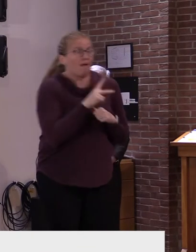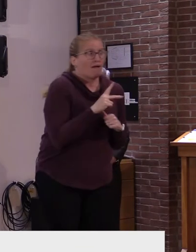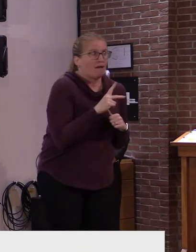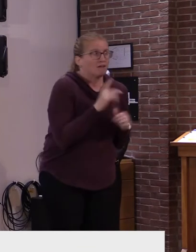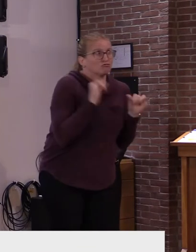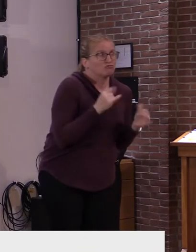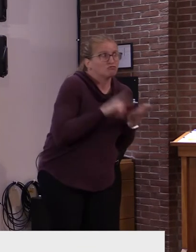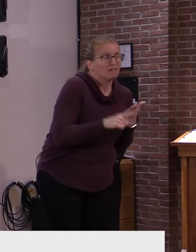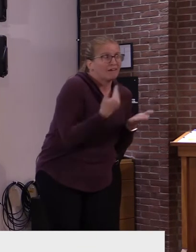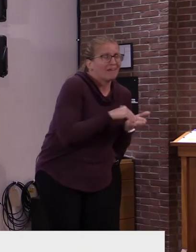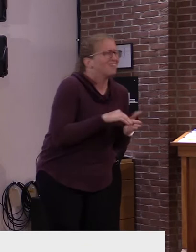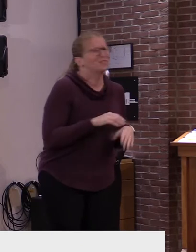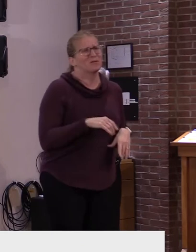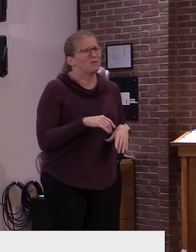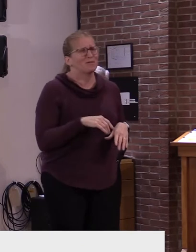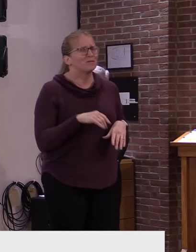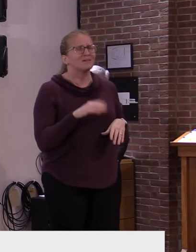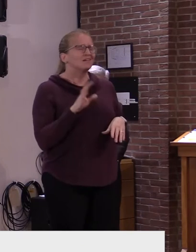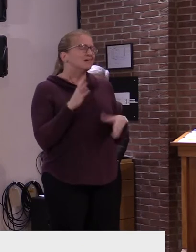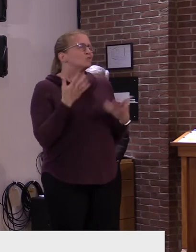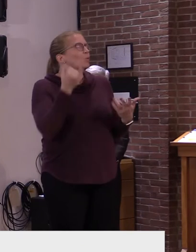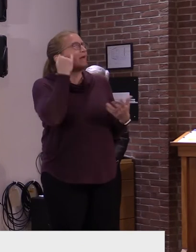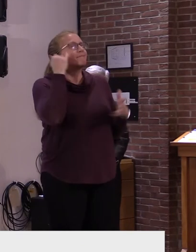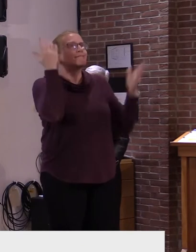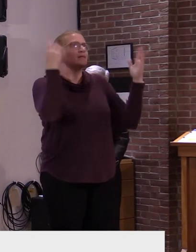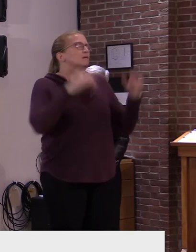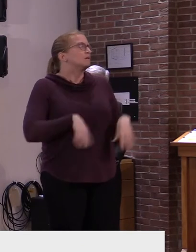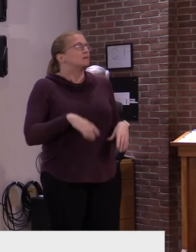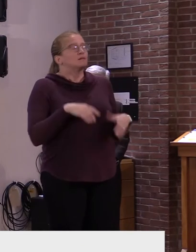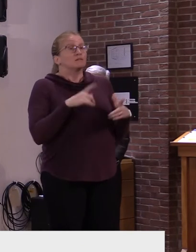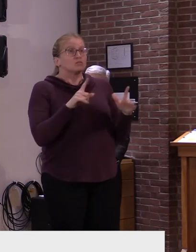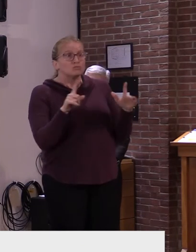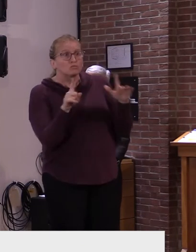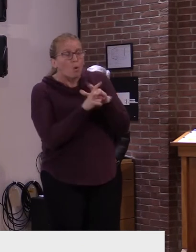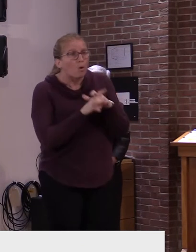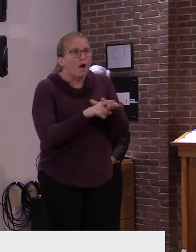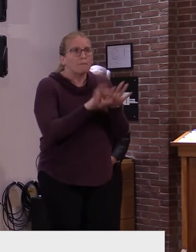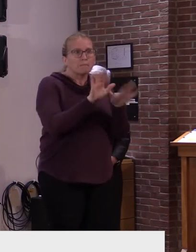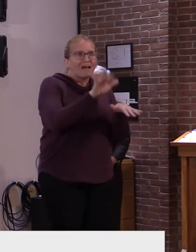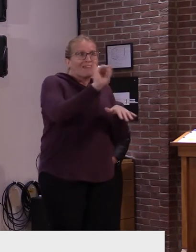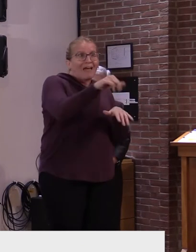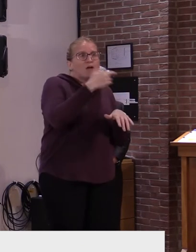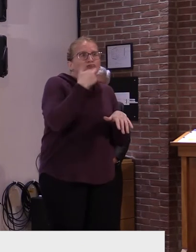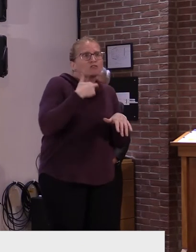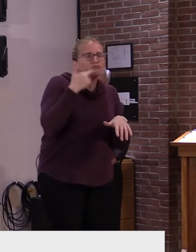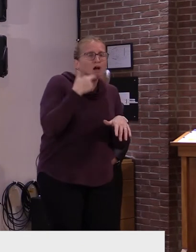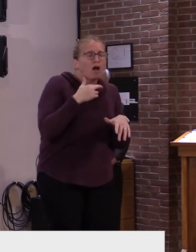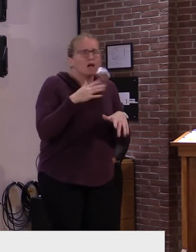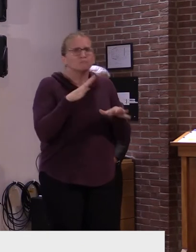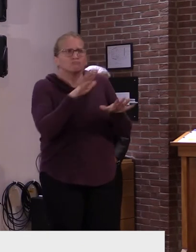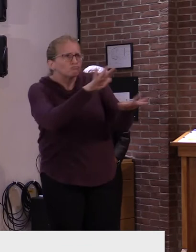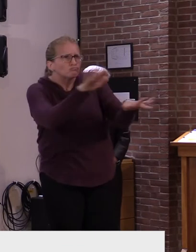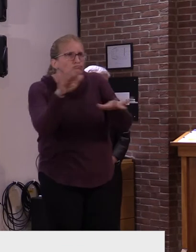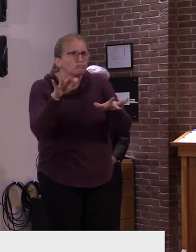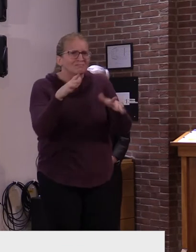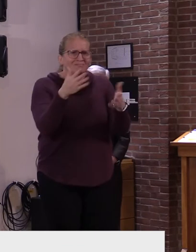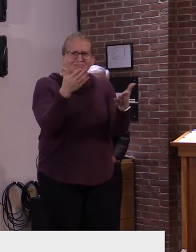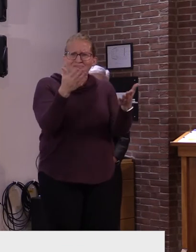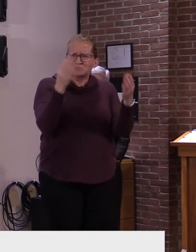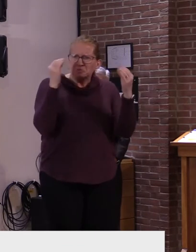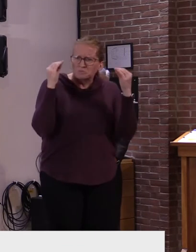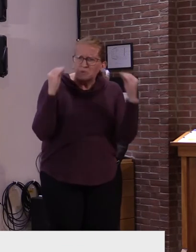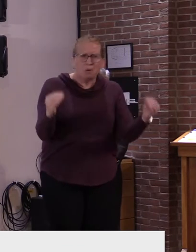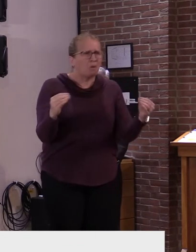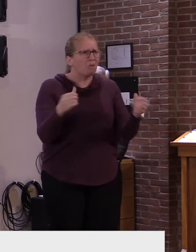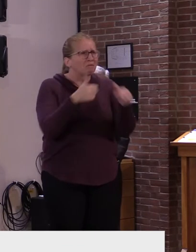if we showed up and let's say xyz restaurant was doing none of the things that they're supposed to do that might trigger